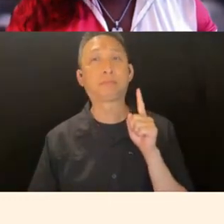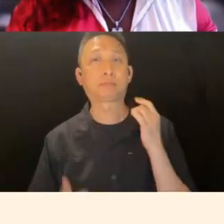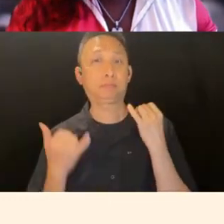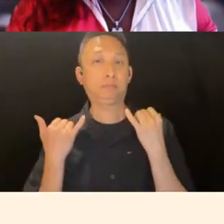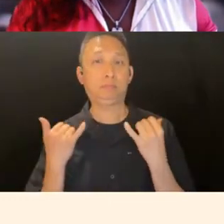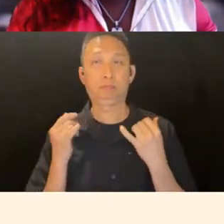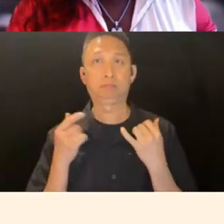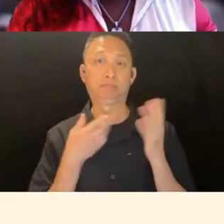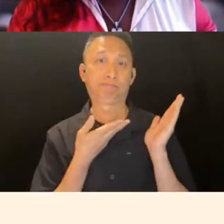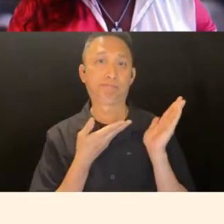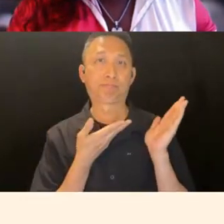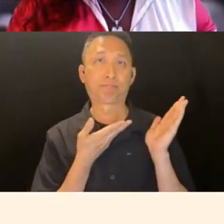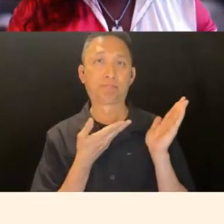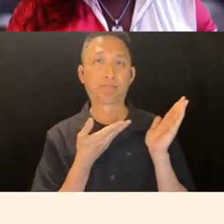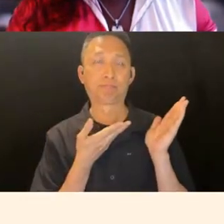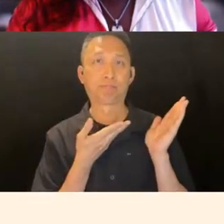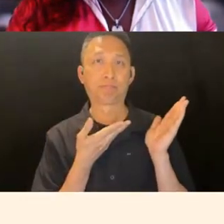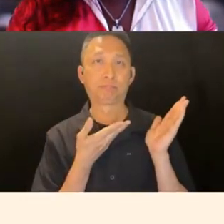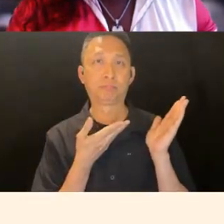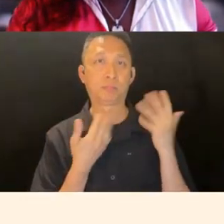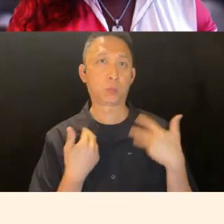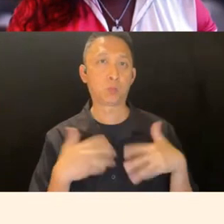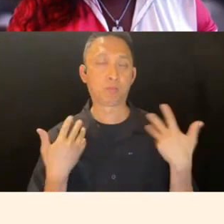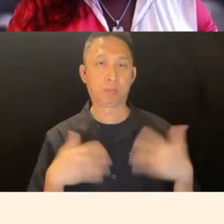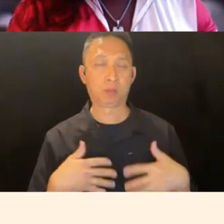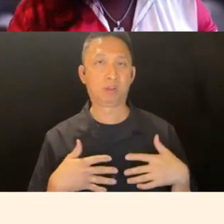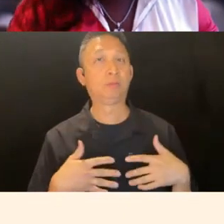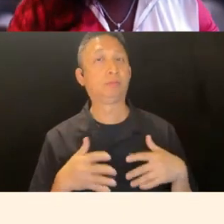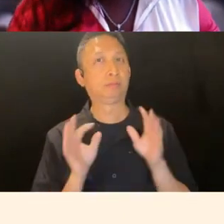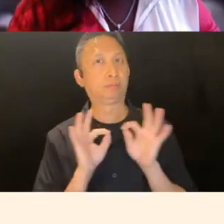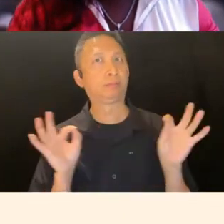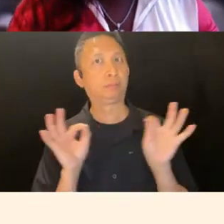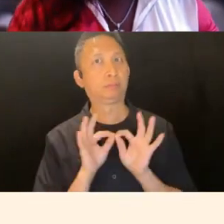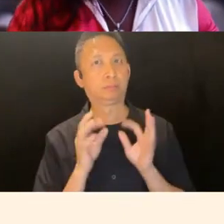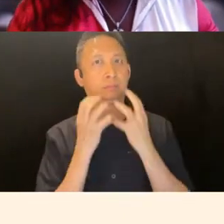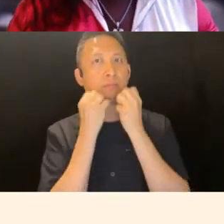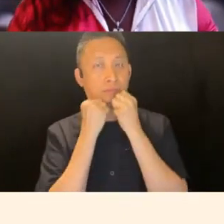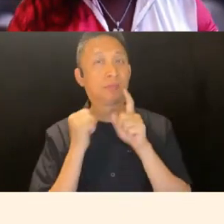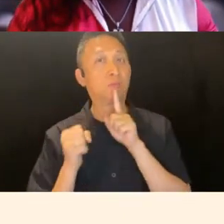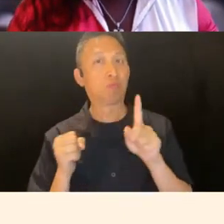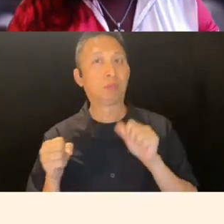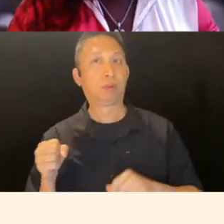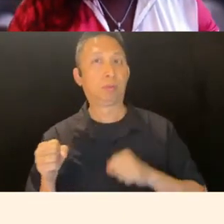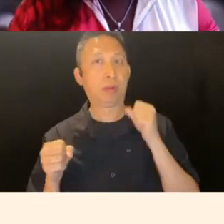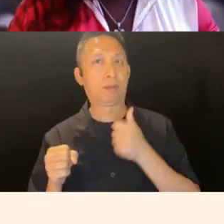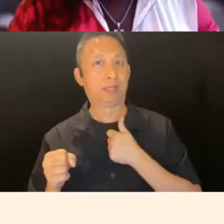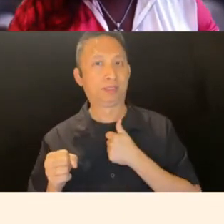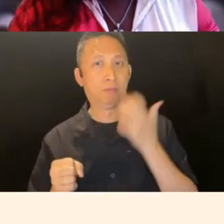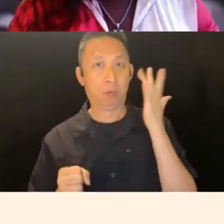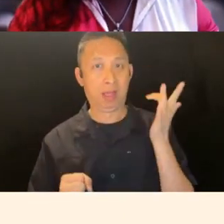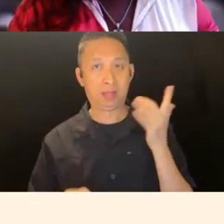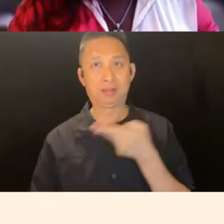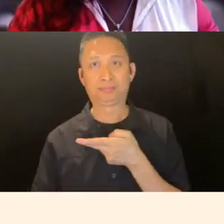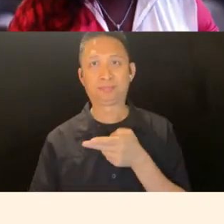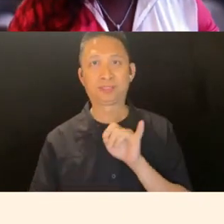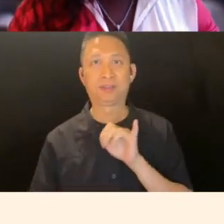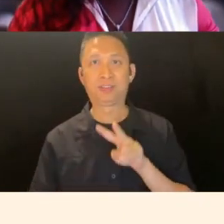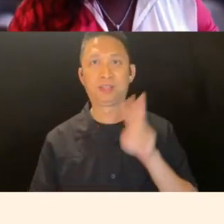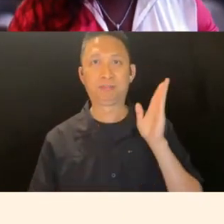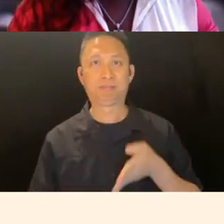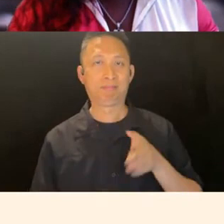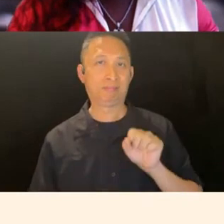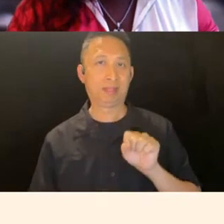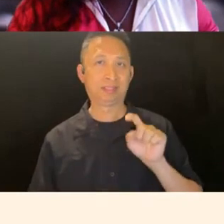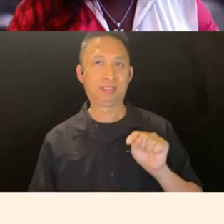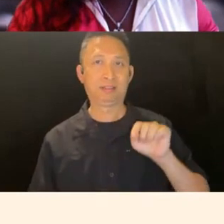this is something that I'm particularly proud of. Our HIV STI prevention